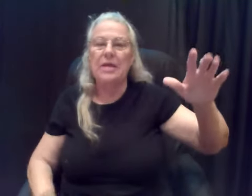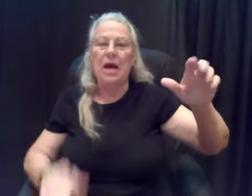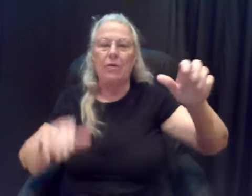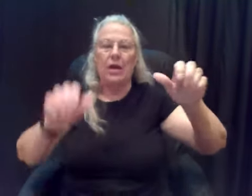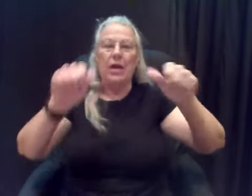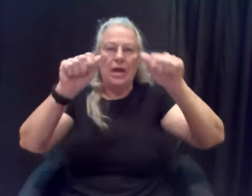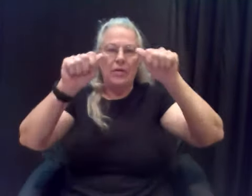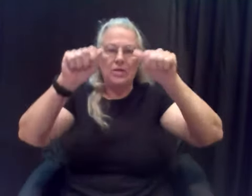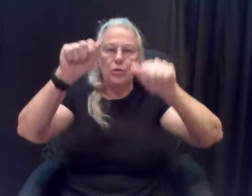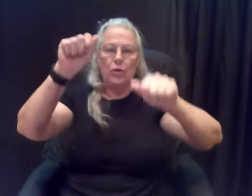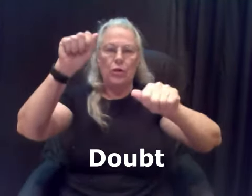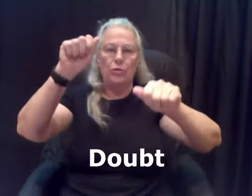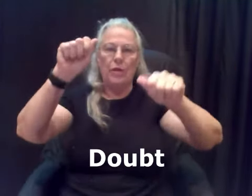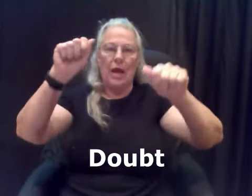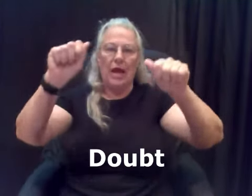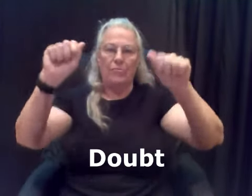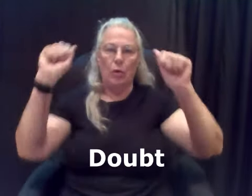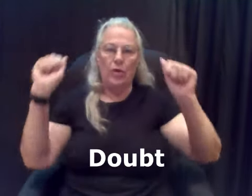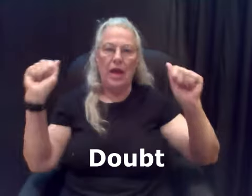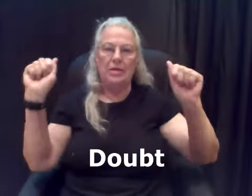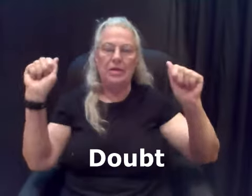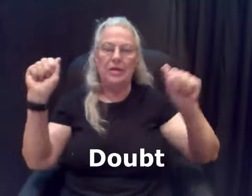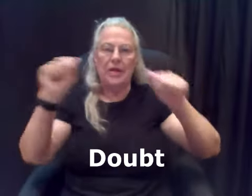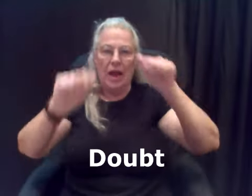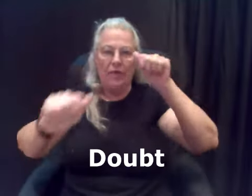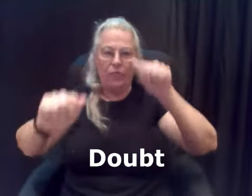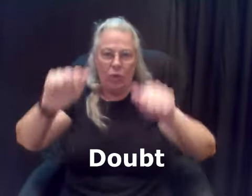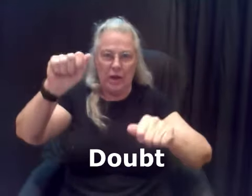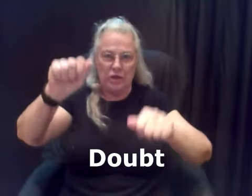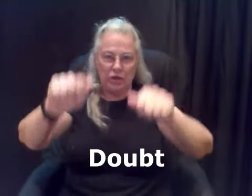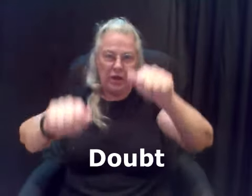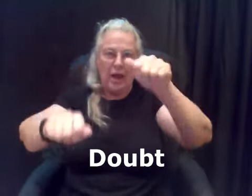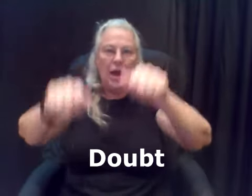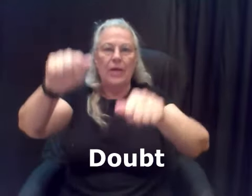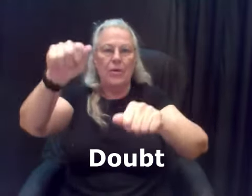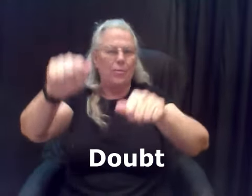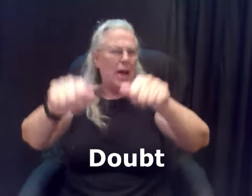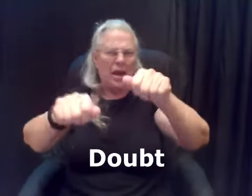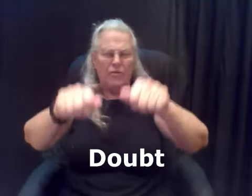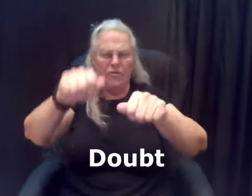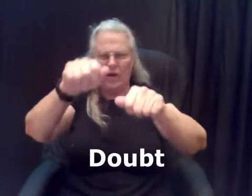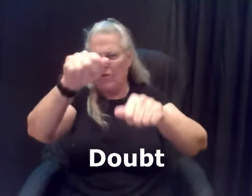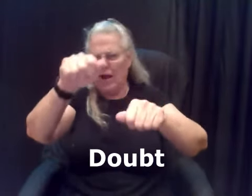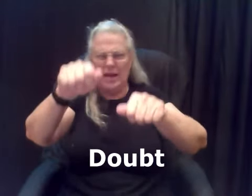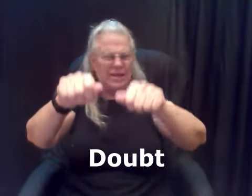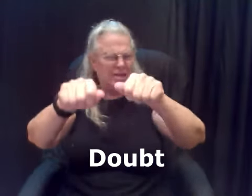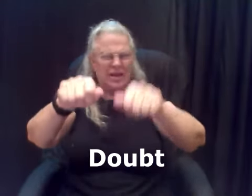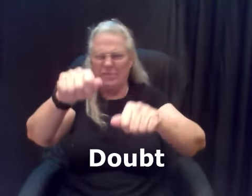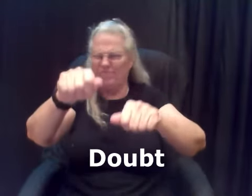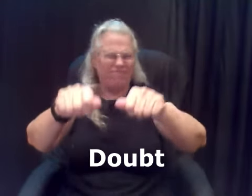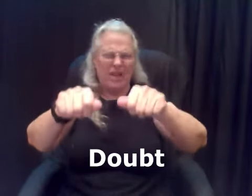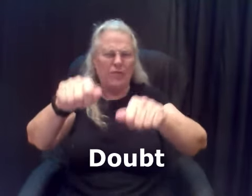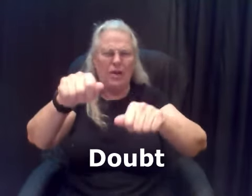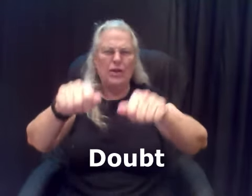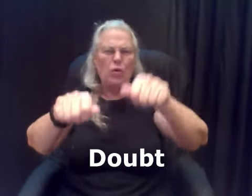Doubting, and that's where you have both hands in the A formation and they're back in front of your eyes. It's like, I really don't know what